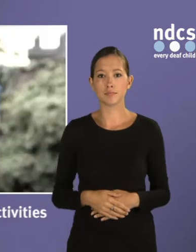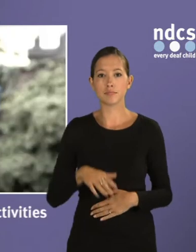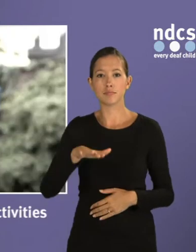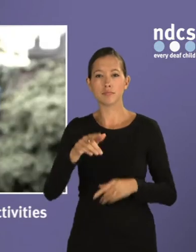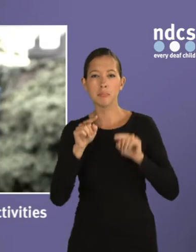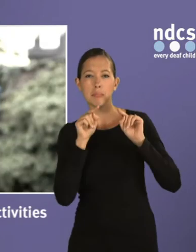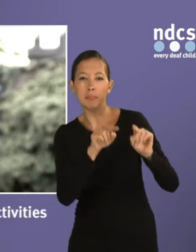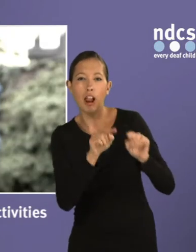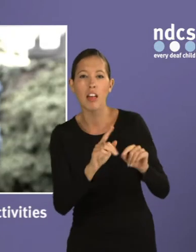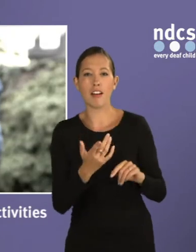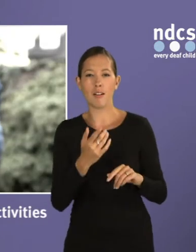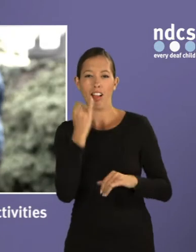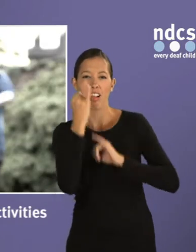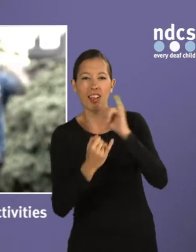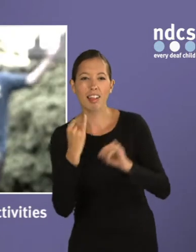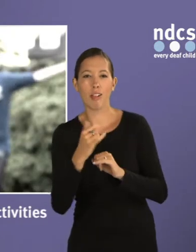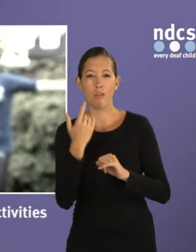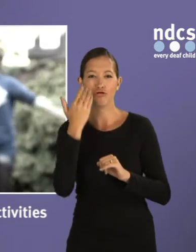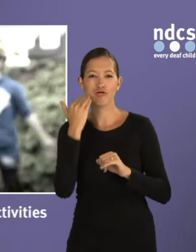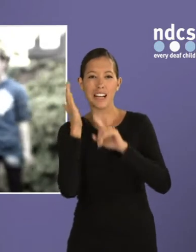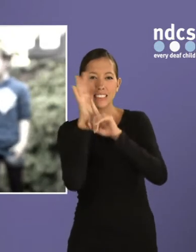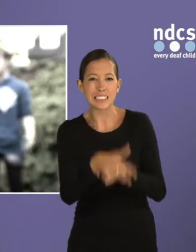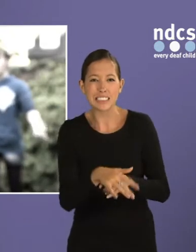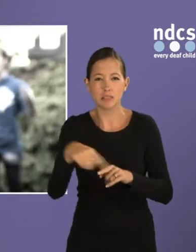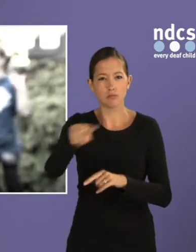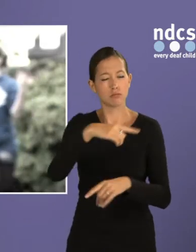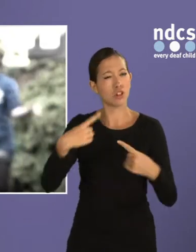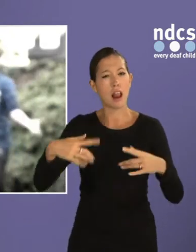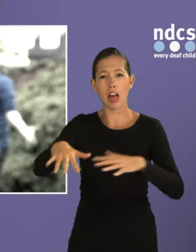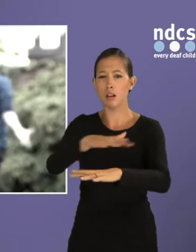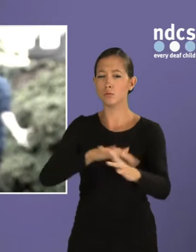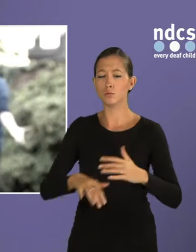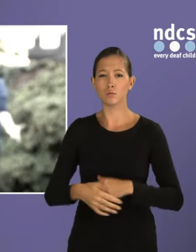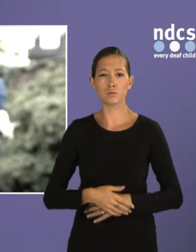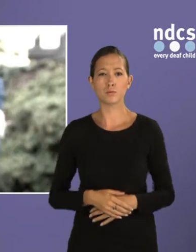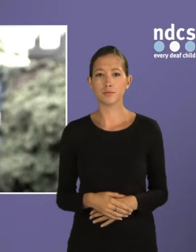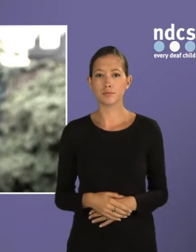Don't allow abusive peer activities such as bullying, ridiculing and racist comments.